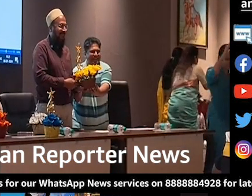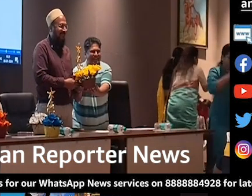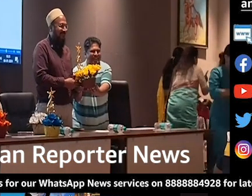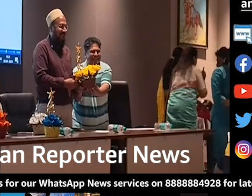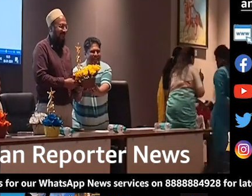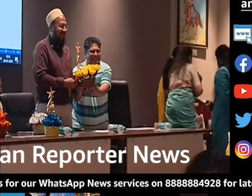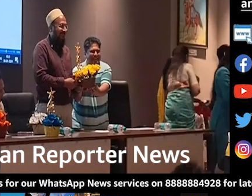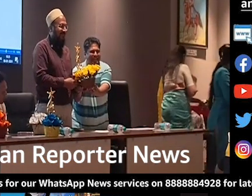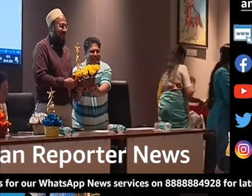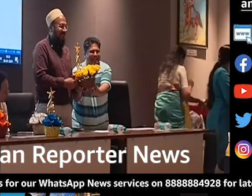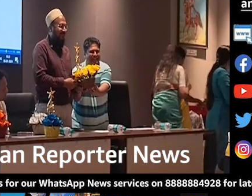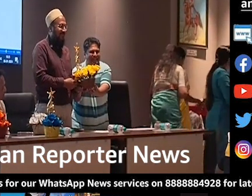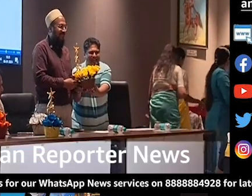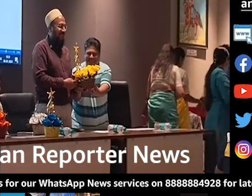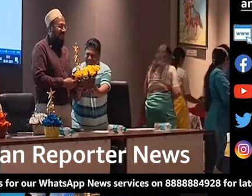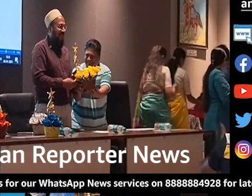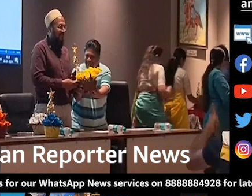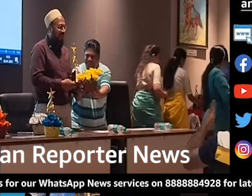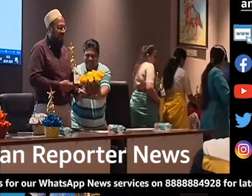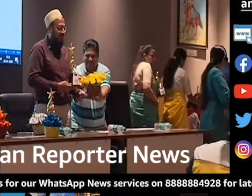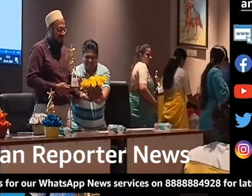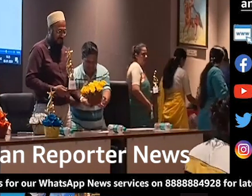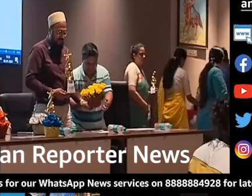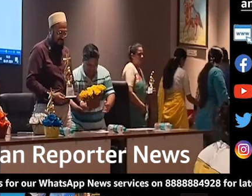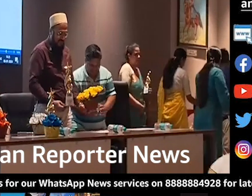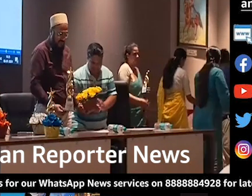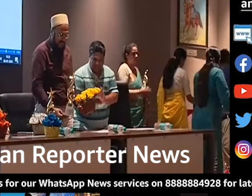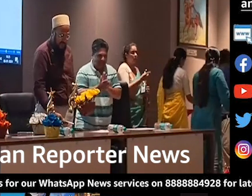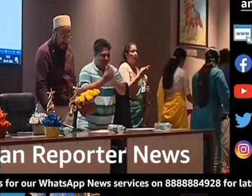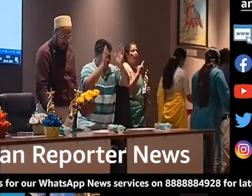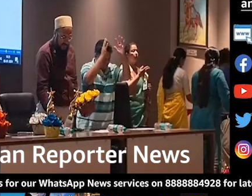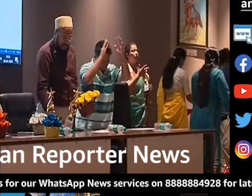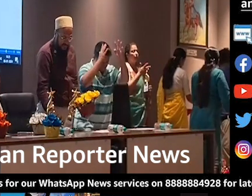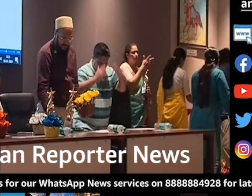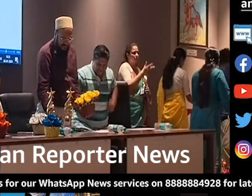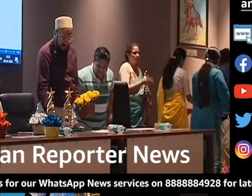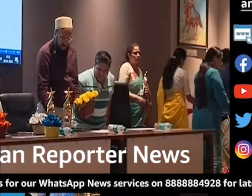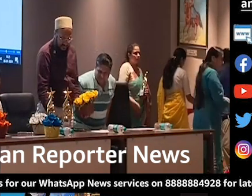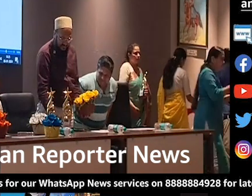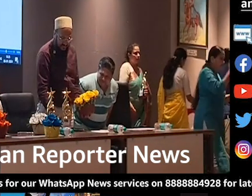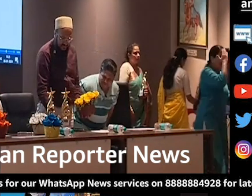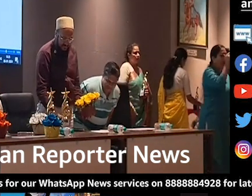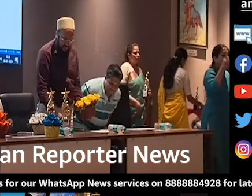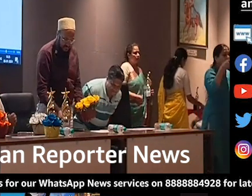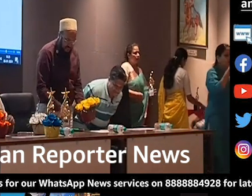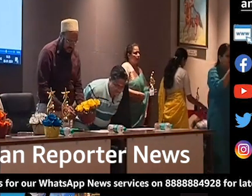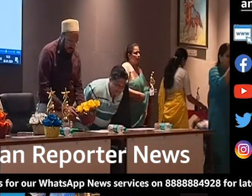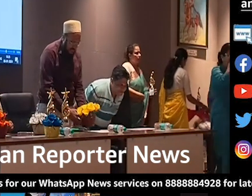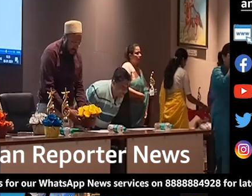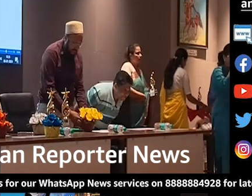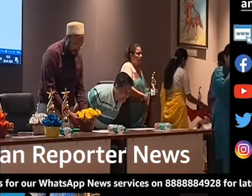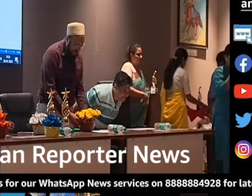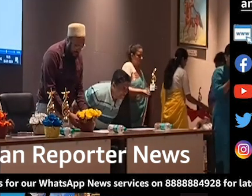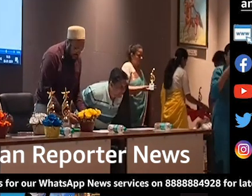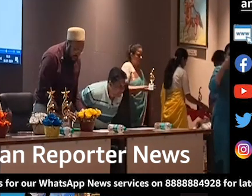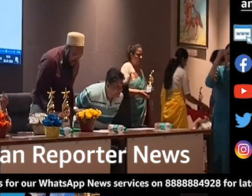Kinjal madam. Please give the bouquet to Dr. Raju sir from Aliyavarjang National